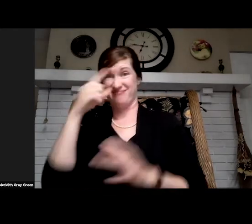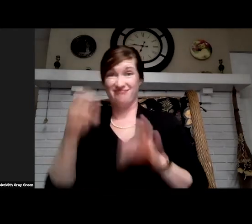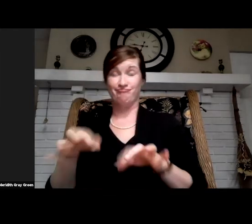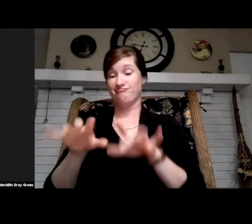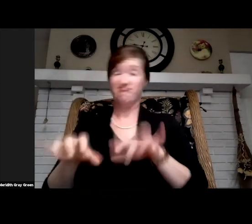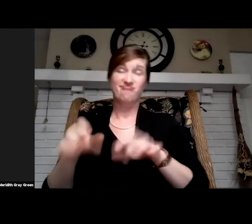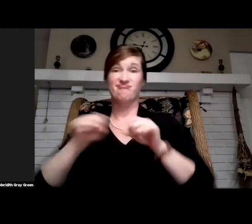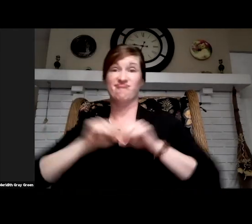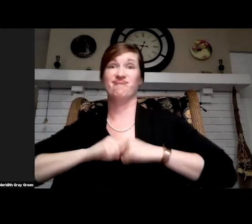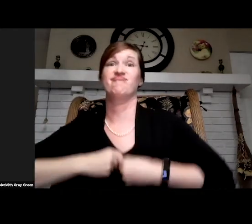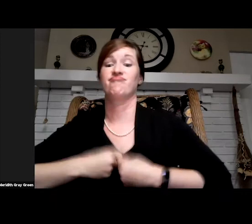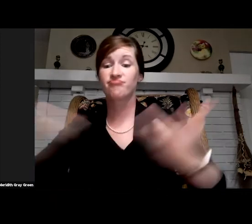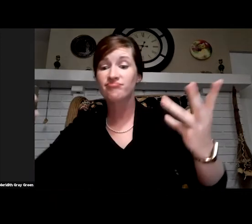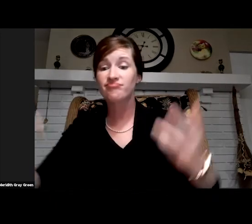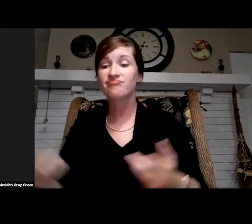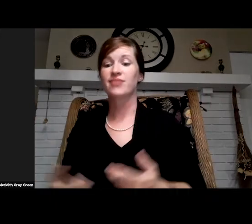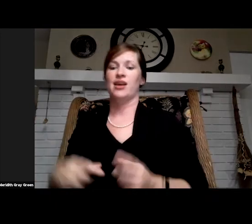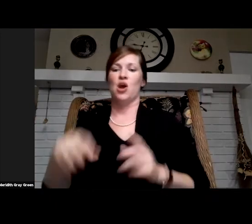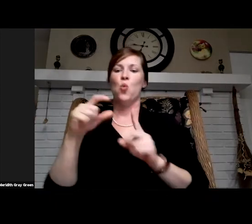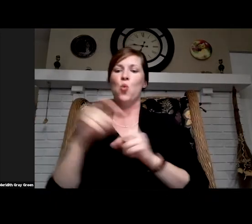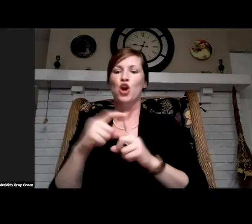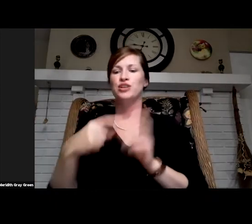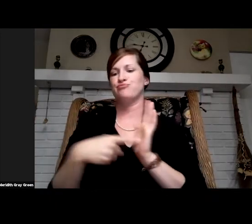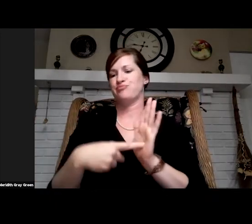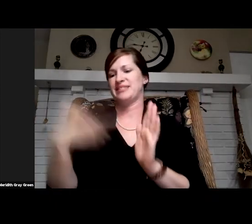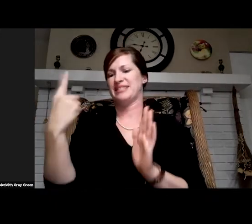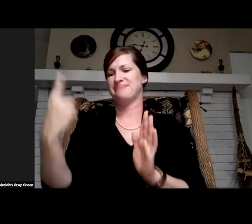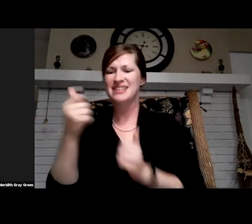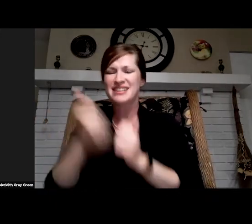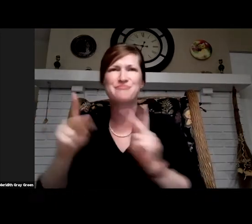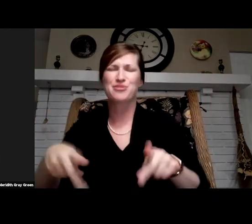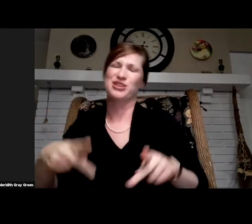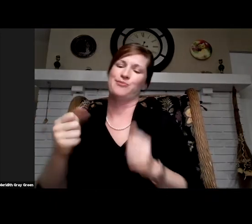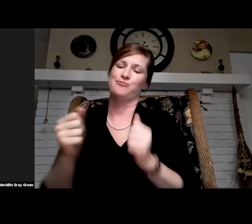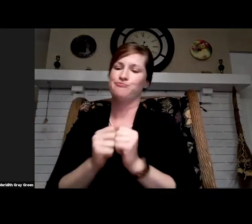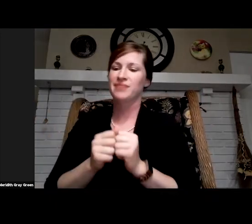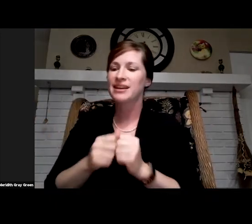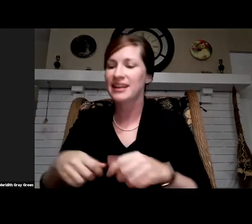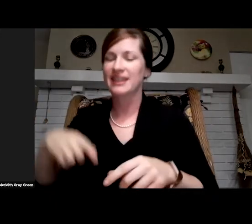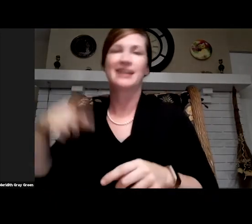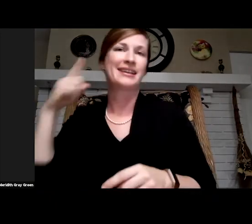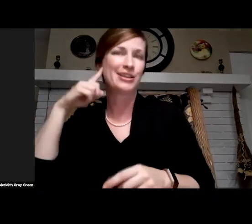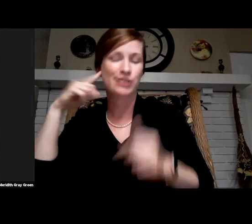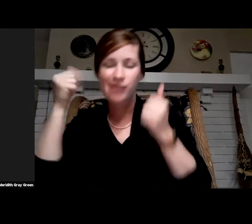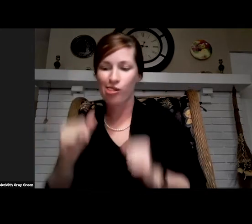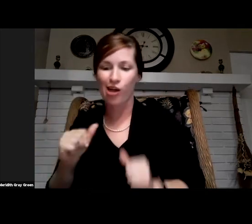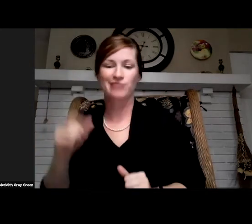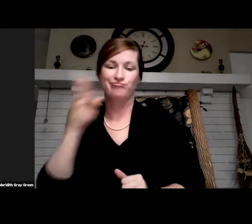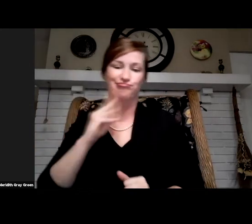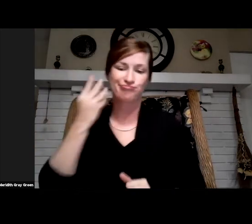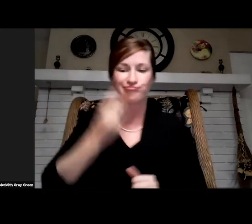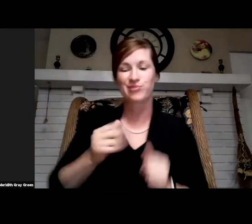The first note she plays are words representing something and every person with hearing loss is familiar